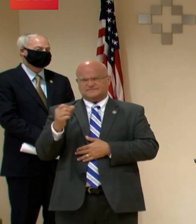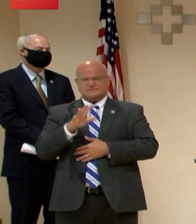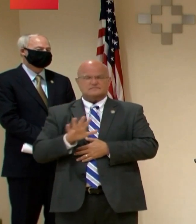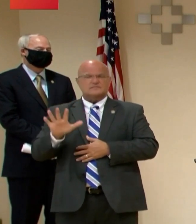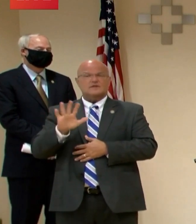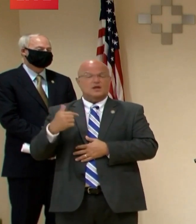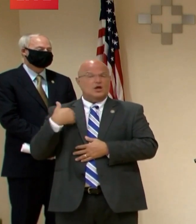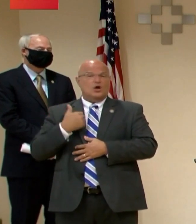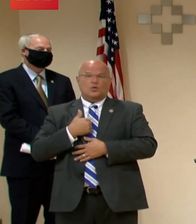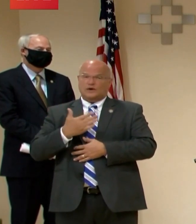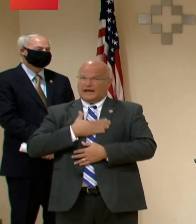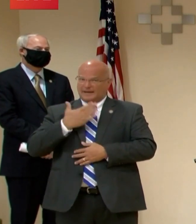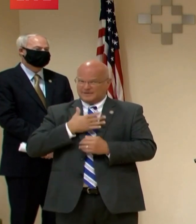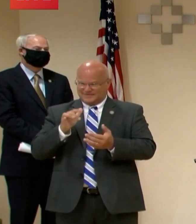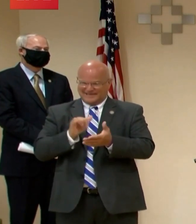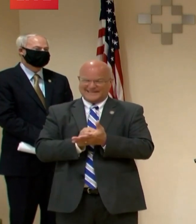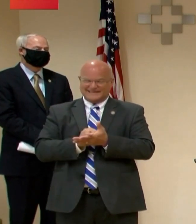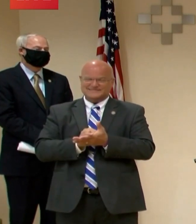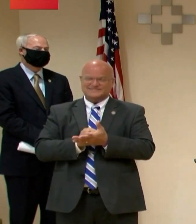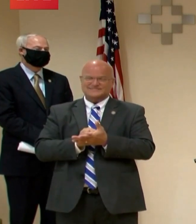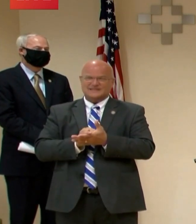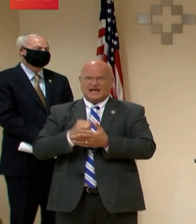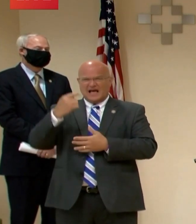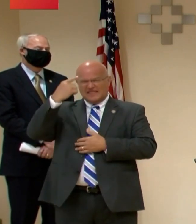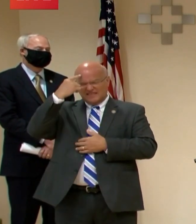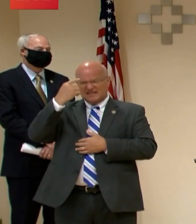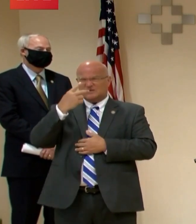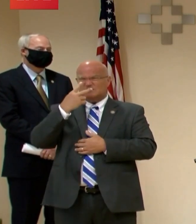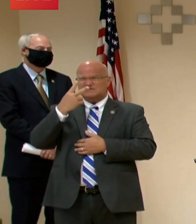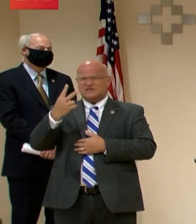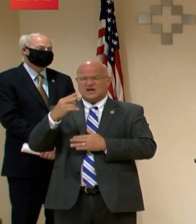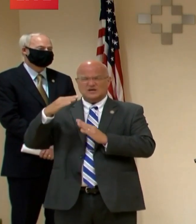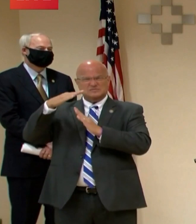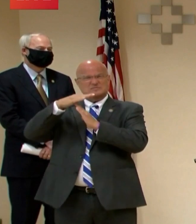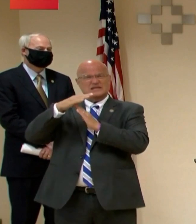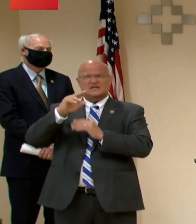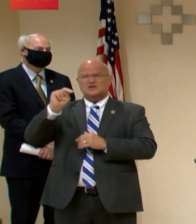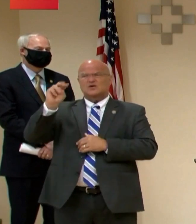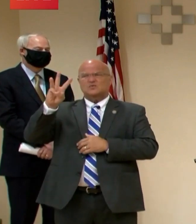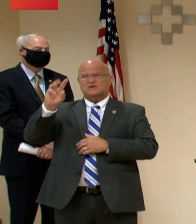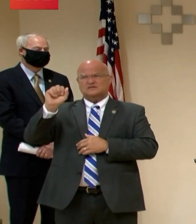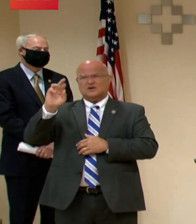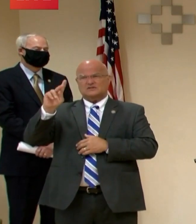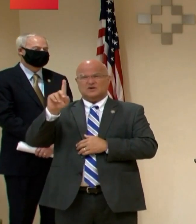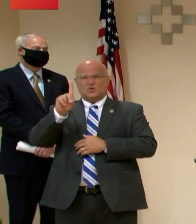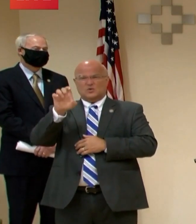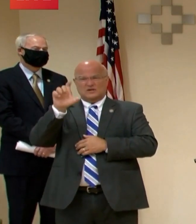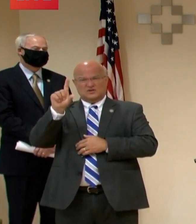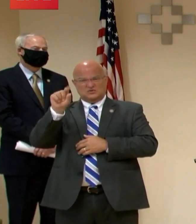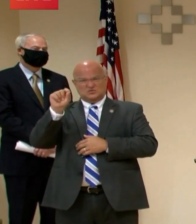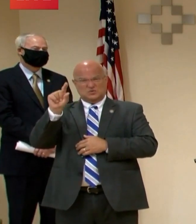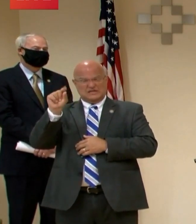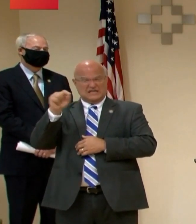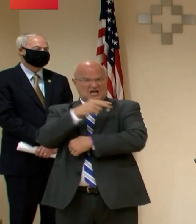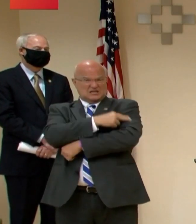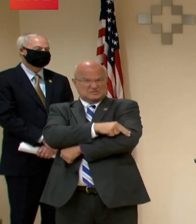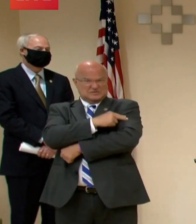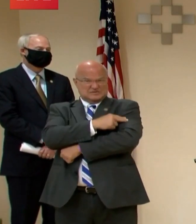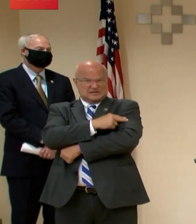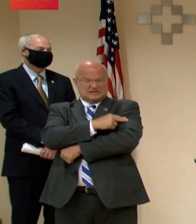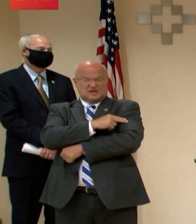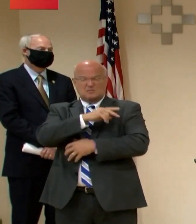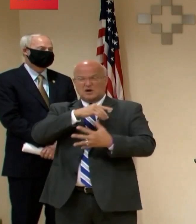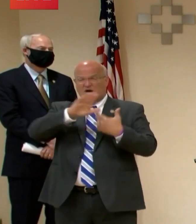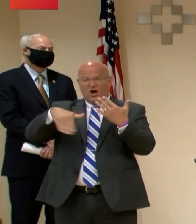and we're very excited about that. I think we saw a peak in Northwest Arkansas of 120 hospitalizations among all